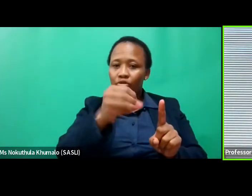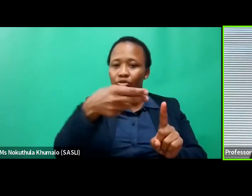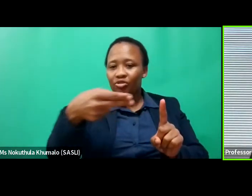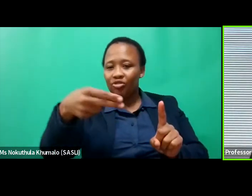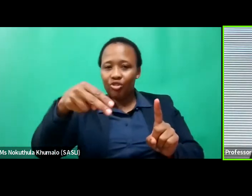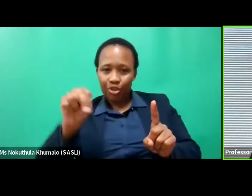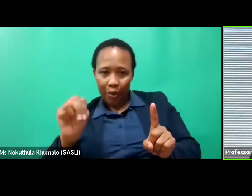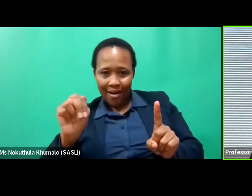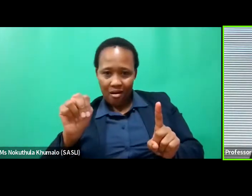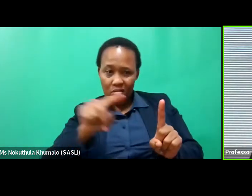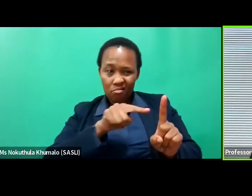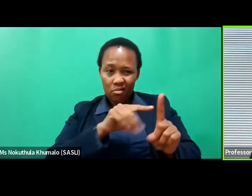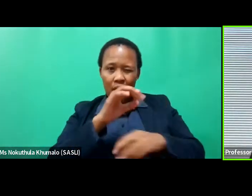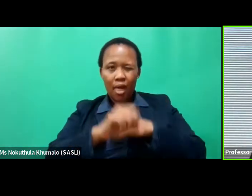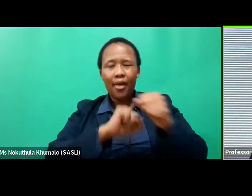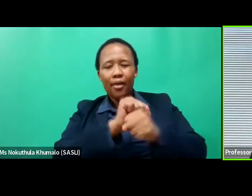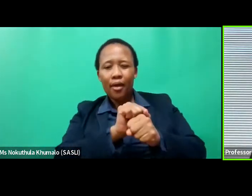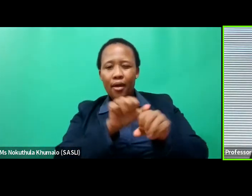1940s